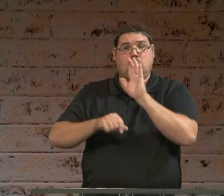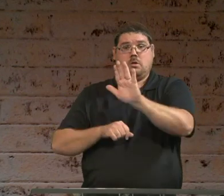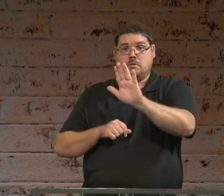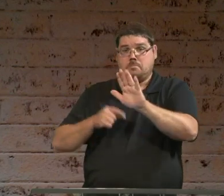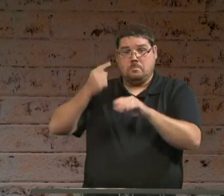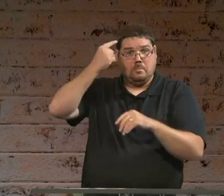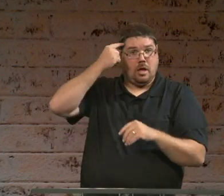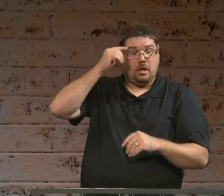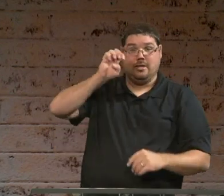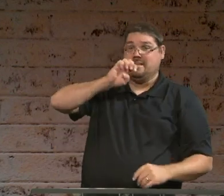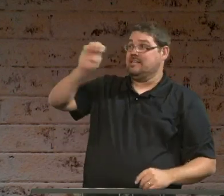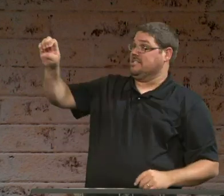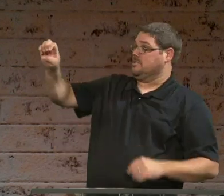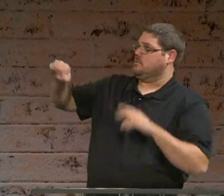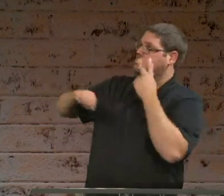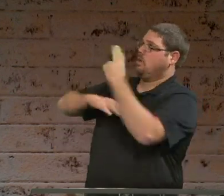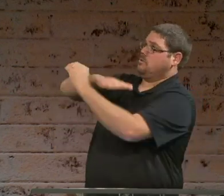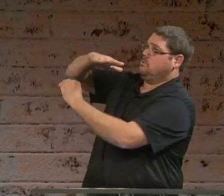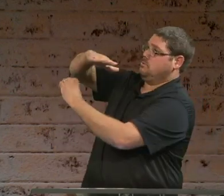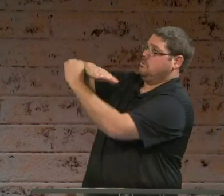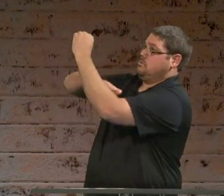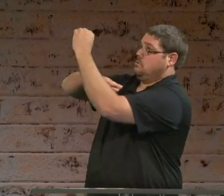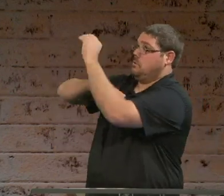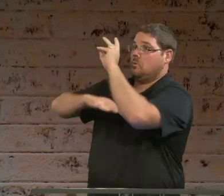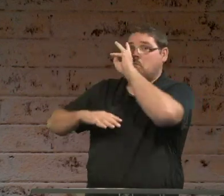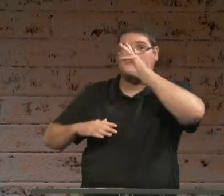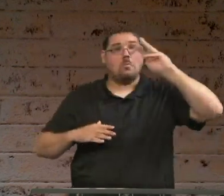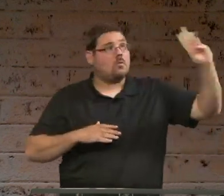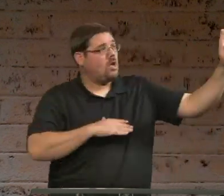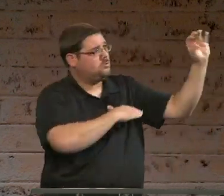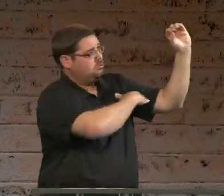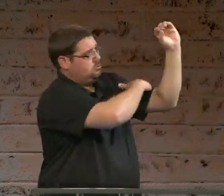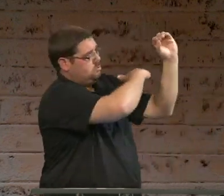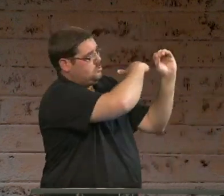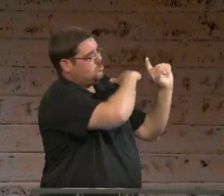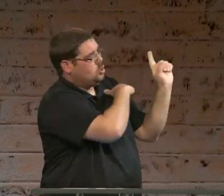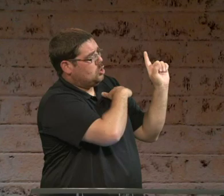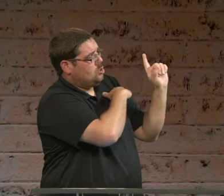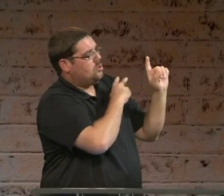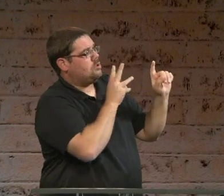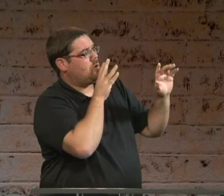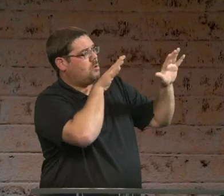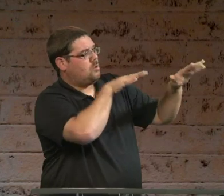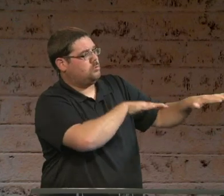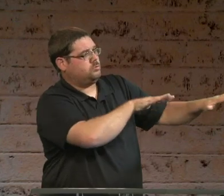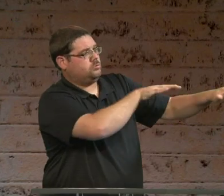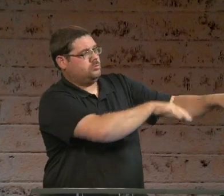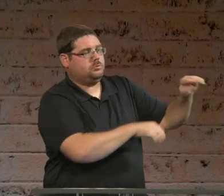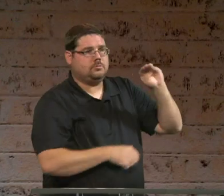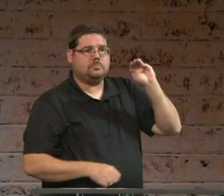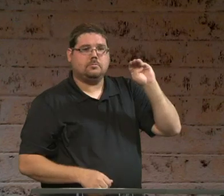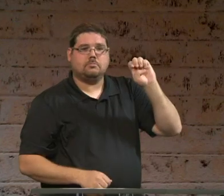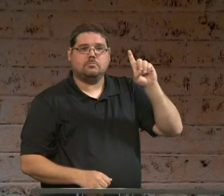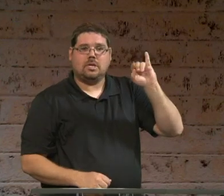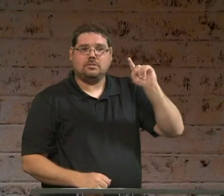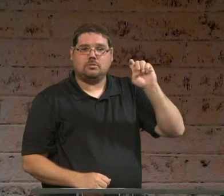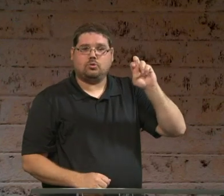Israel, from their viewpoint, when they looked east and they looked west, in